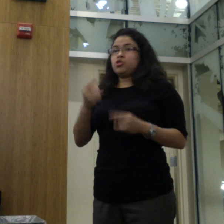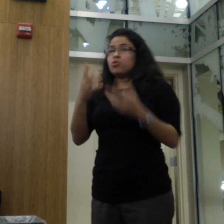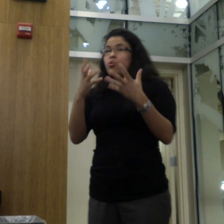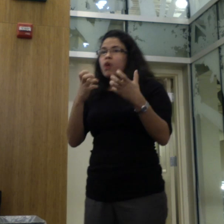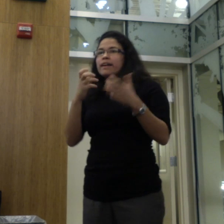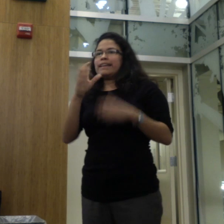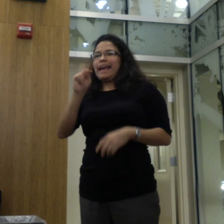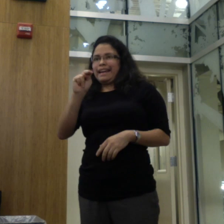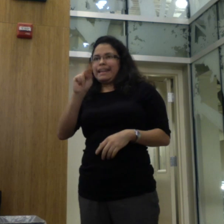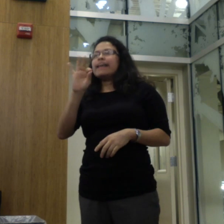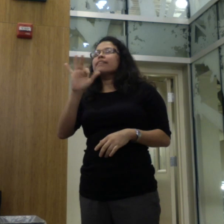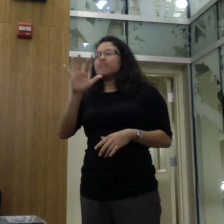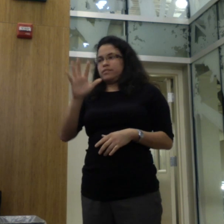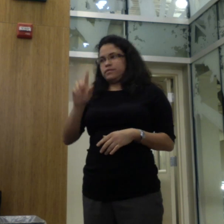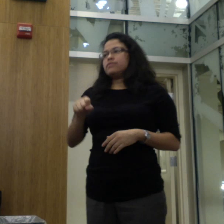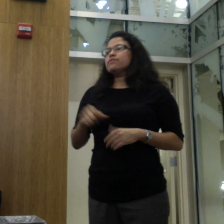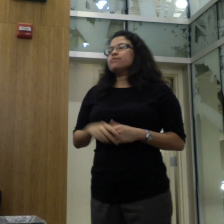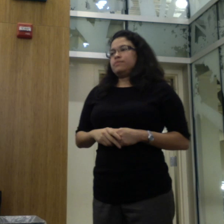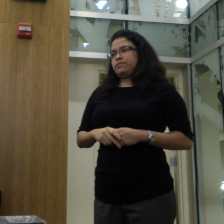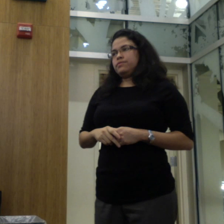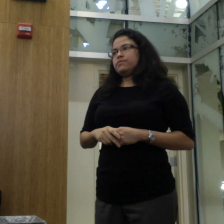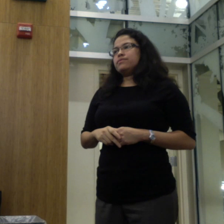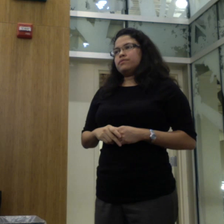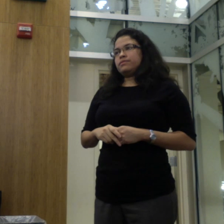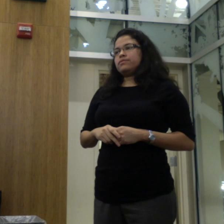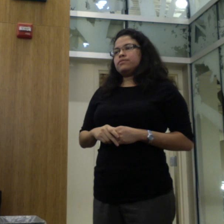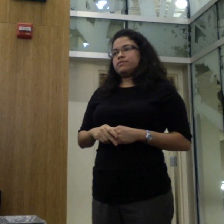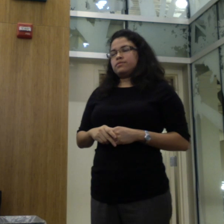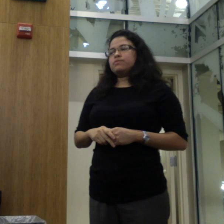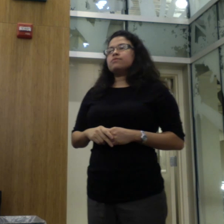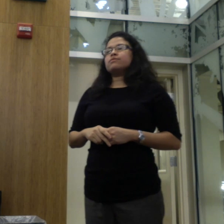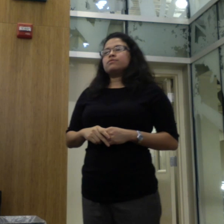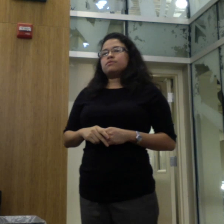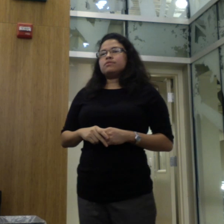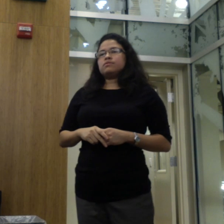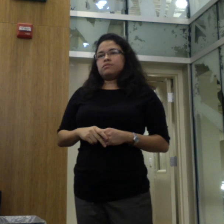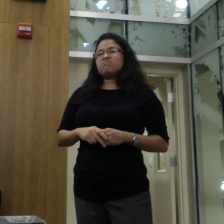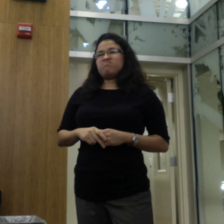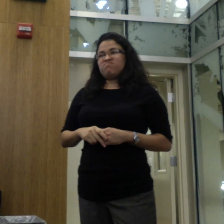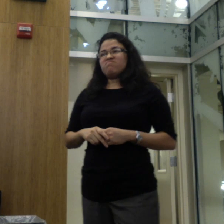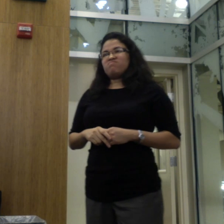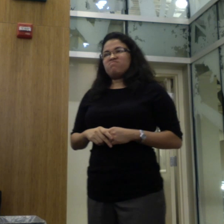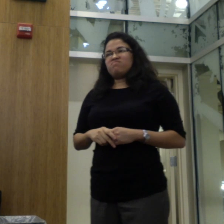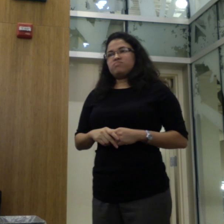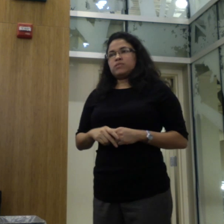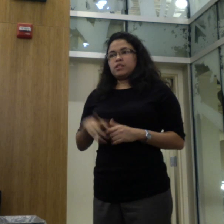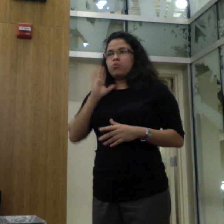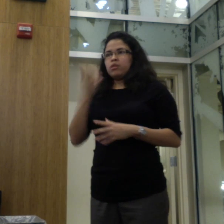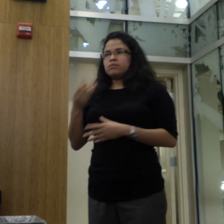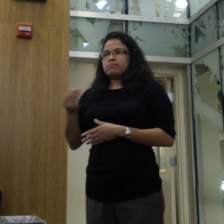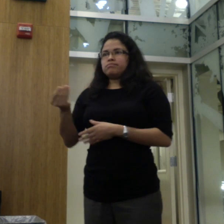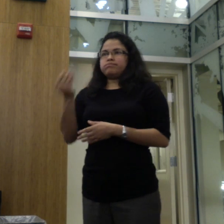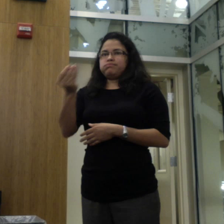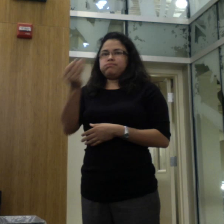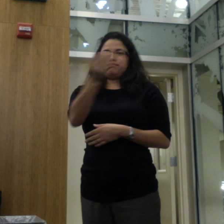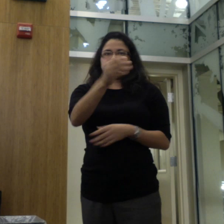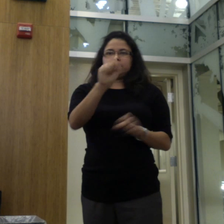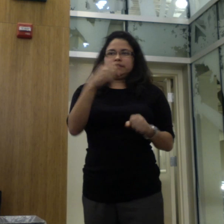N95 respirator style. Okay? I'm going to pass these around so you can see it.